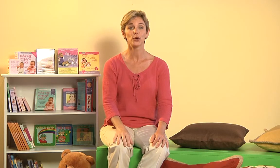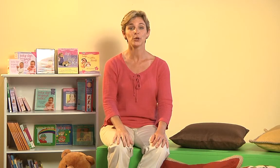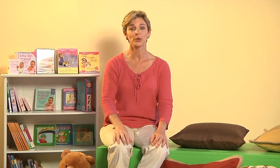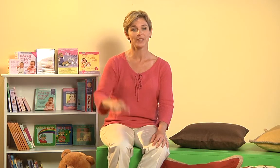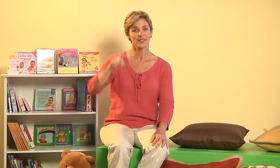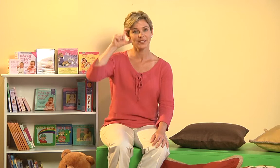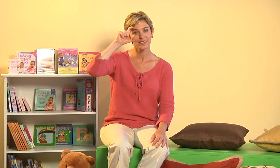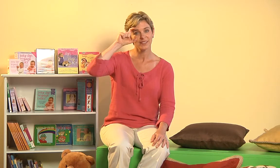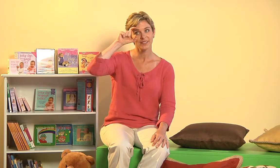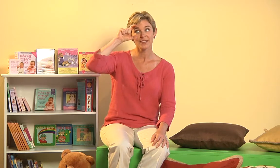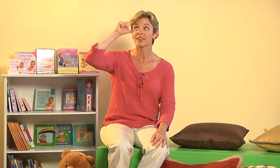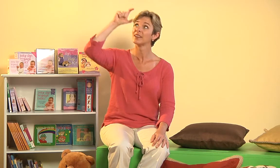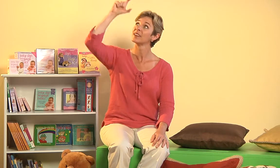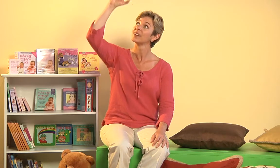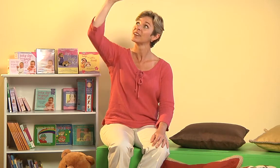Moon.